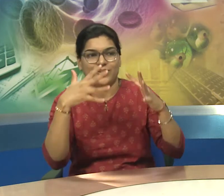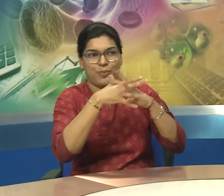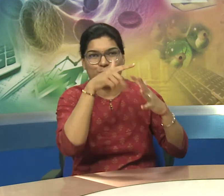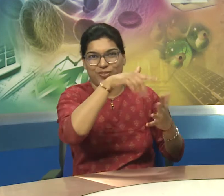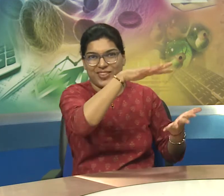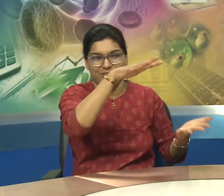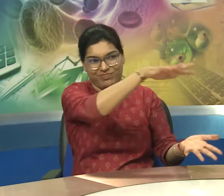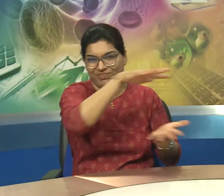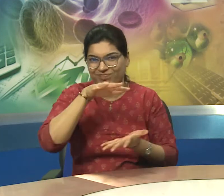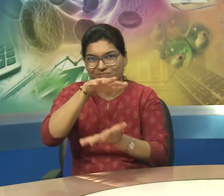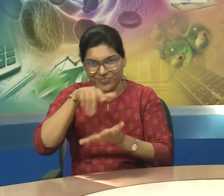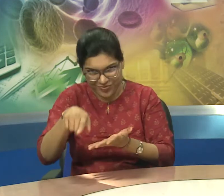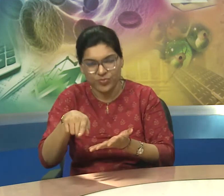from the producer